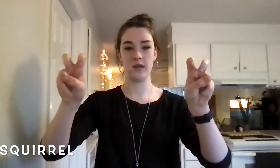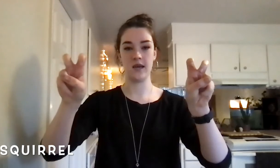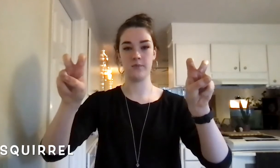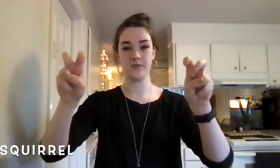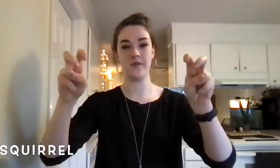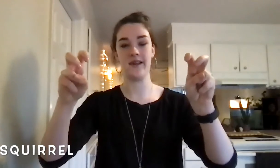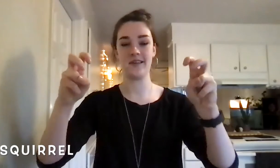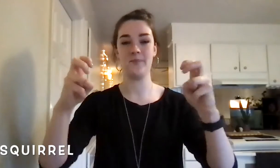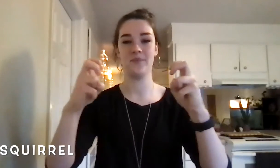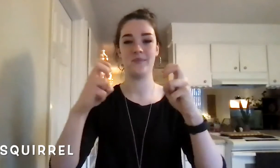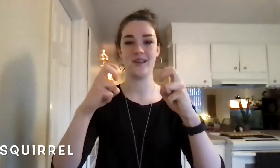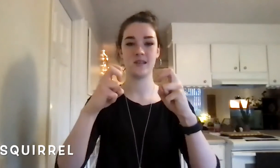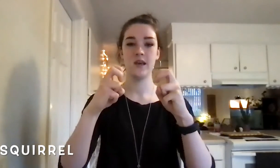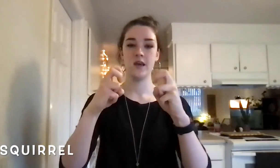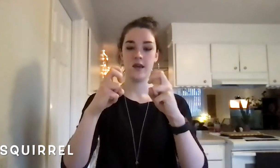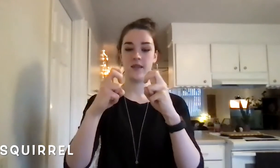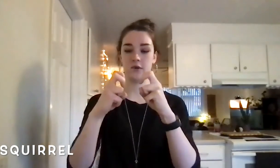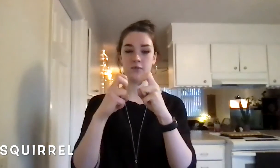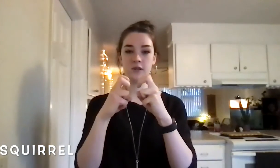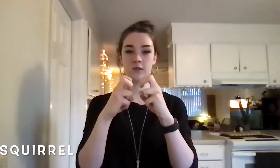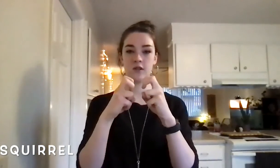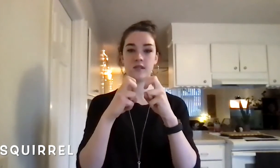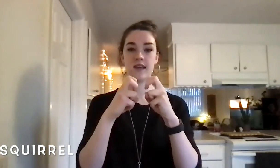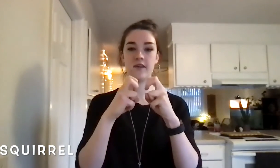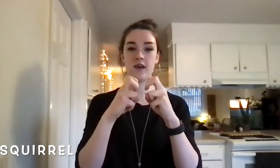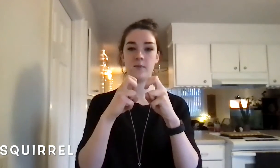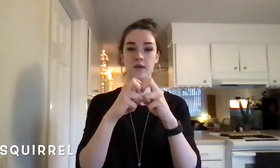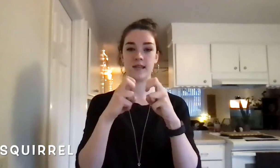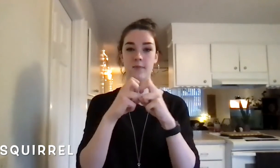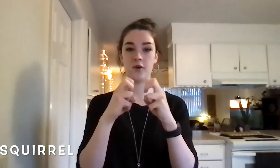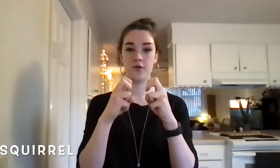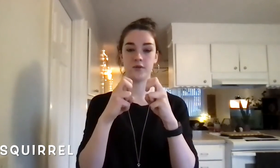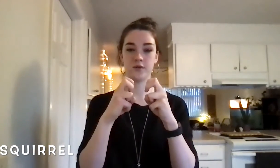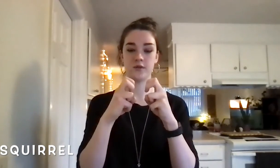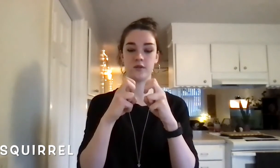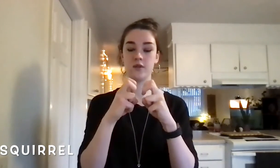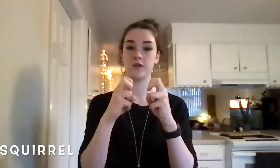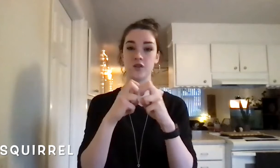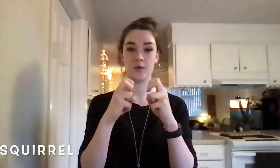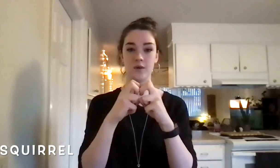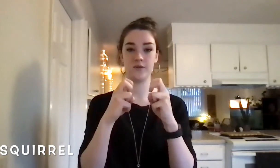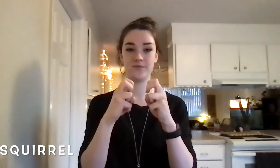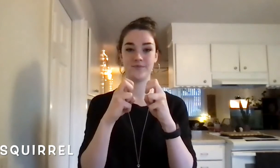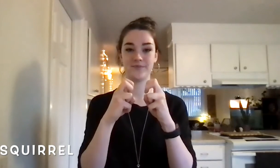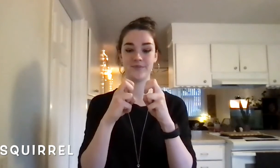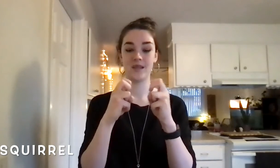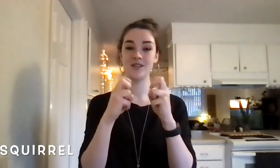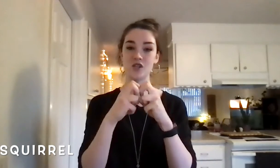down, something like that. Nice. And then we're going to bring them close together and we're going to tap our knuckles. Squirrel.